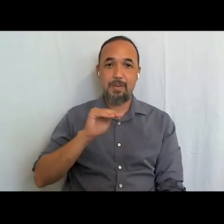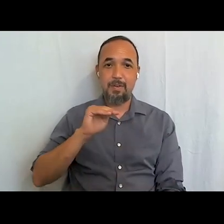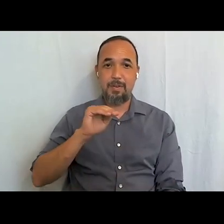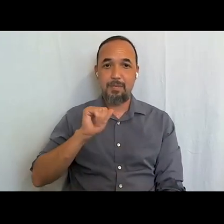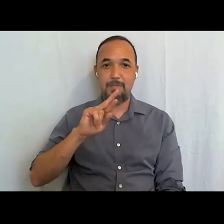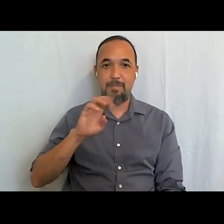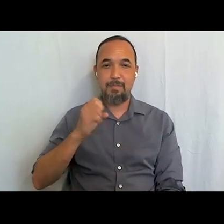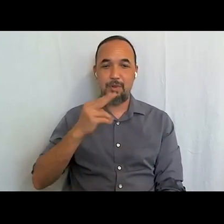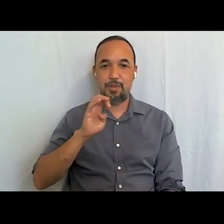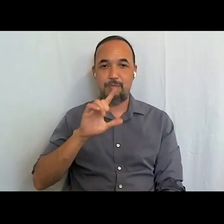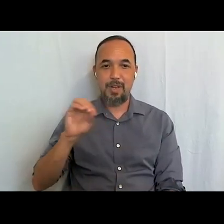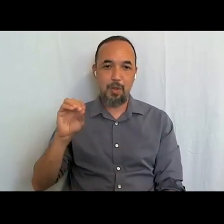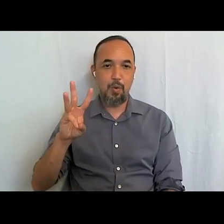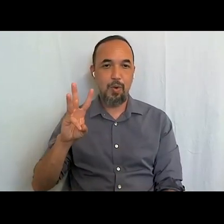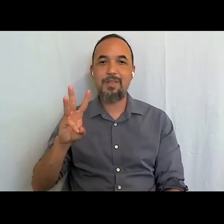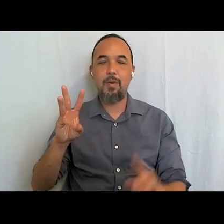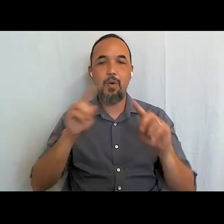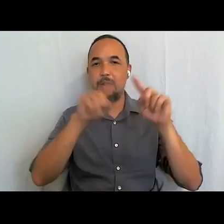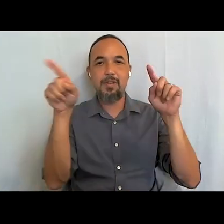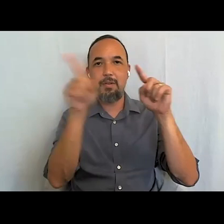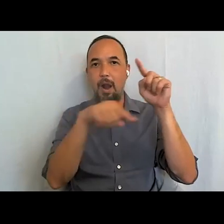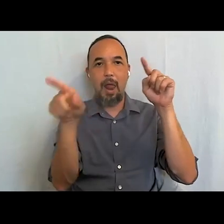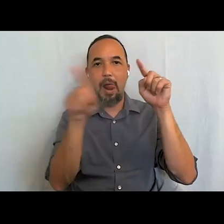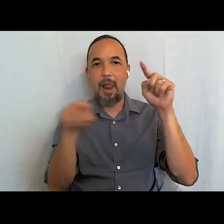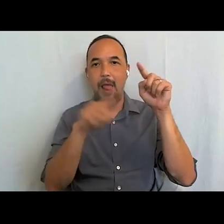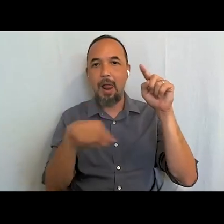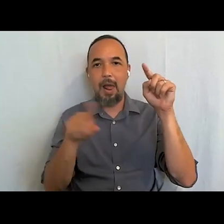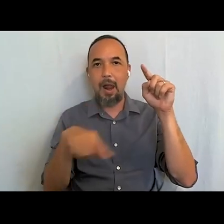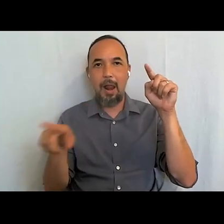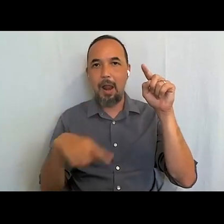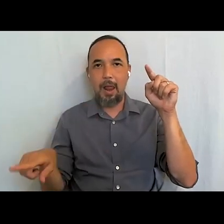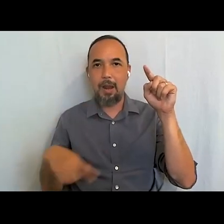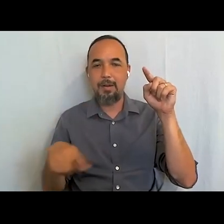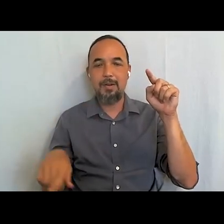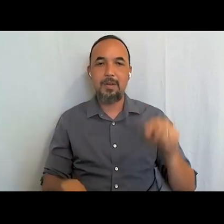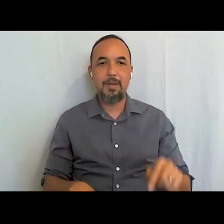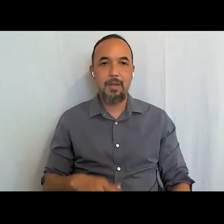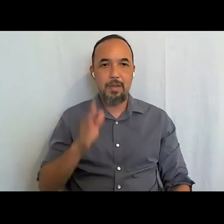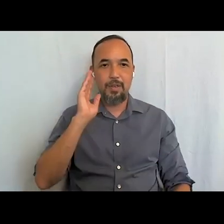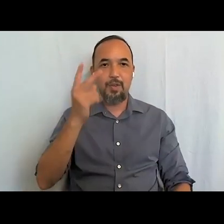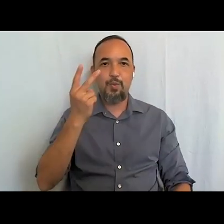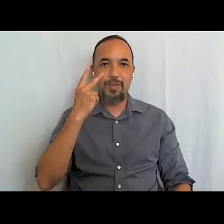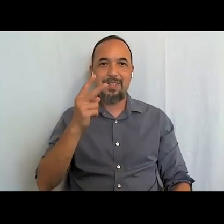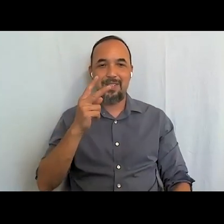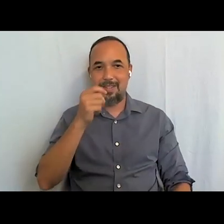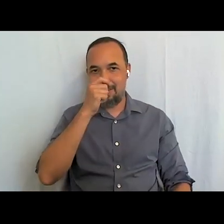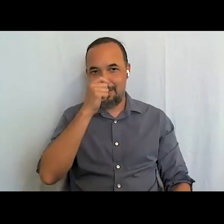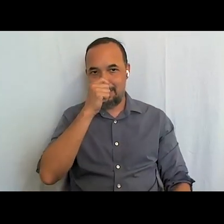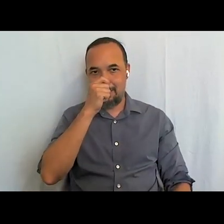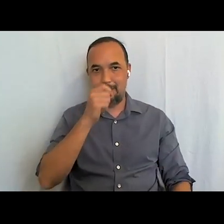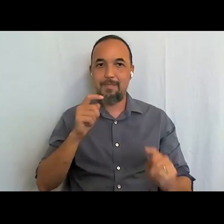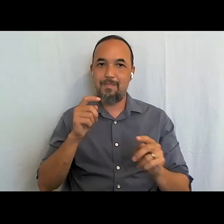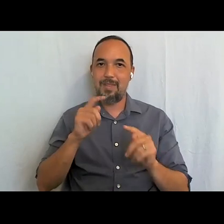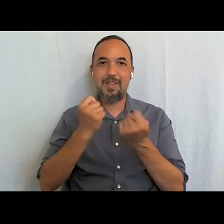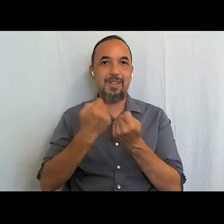Marshmallow. Like it's a whole thing. It starts to turn into a whole, you'll see a team with like seven team names on it and it's